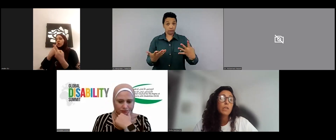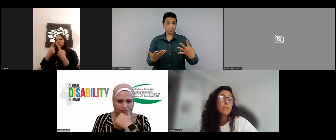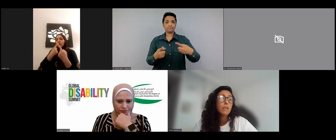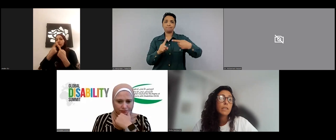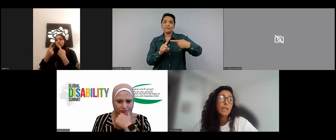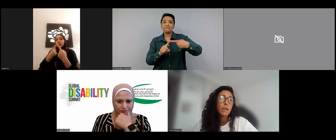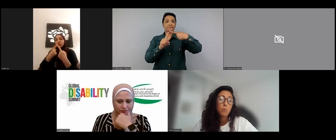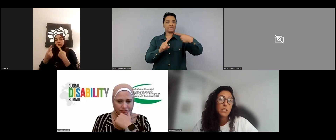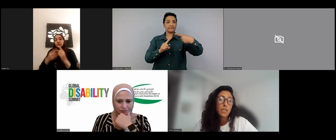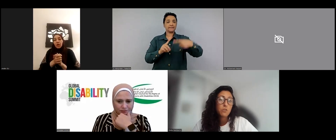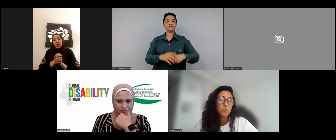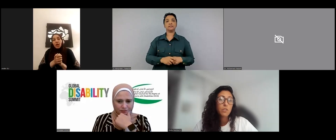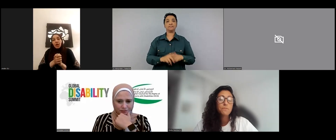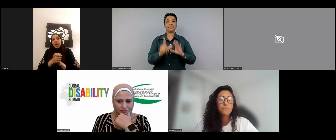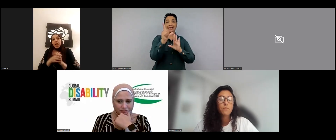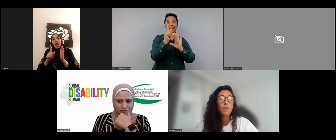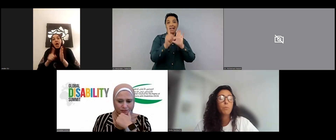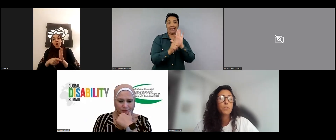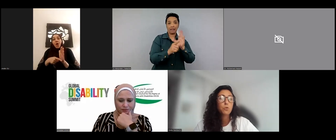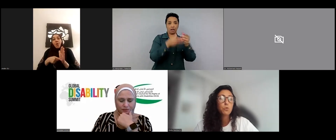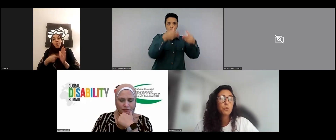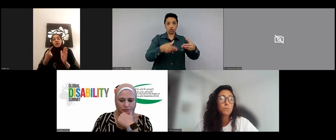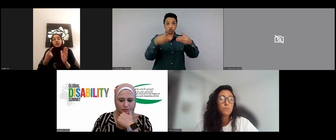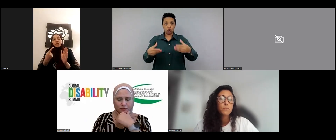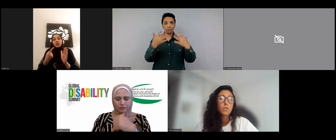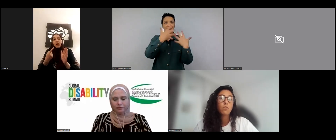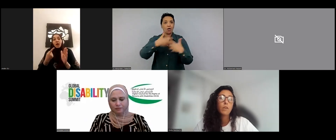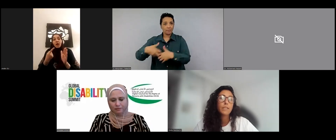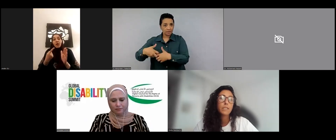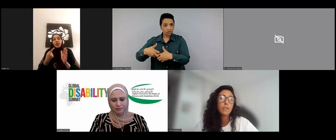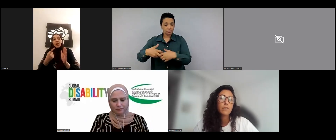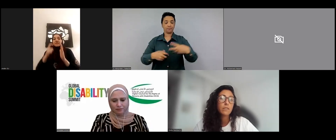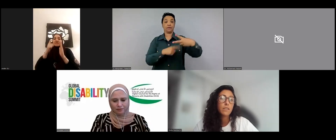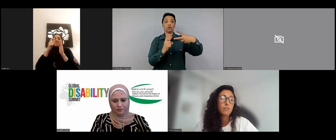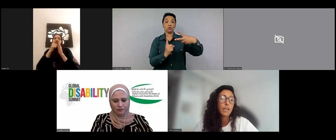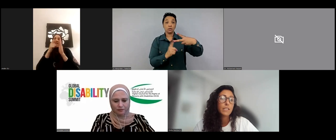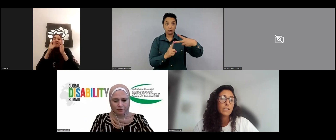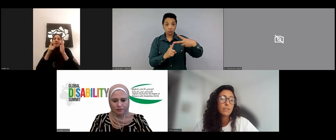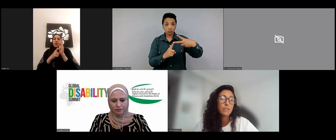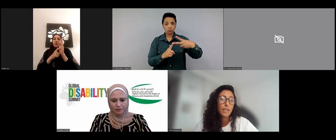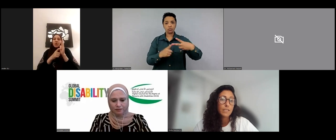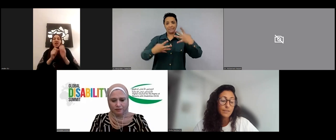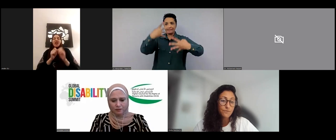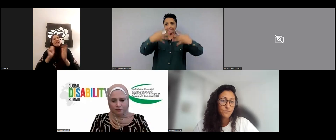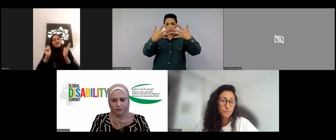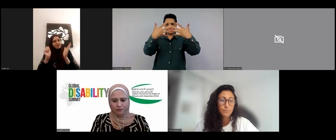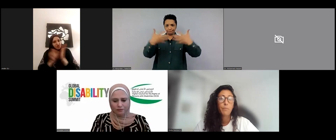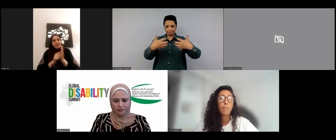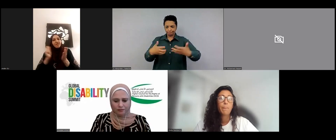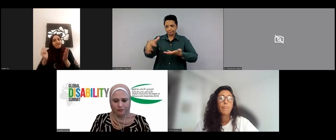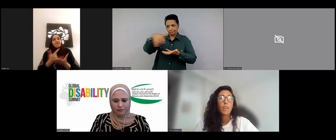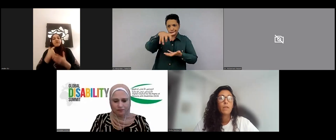number 1, legal harmonization; number 2, collecting disaggregated data;